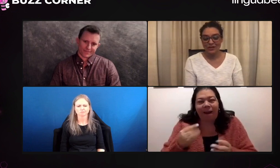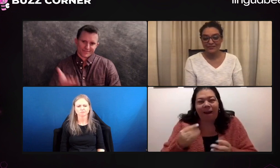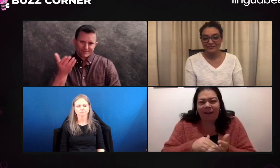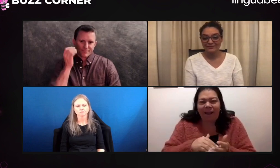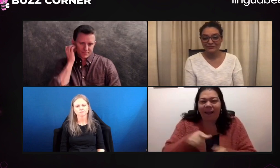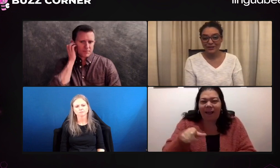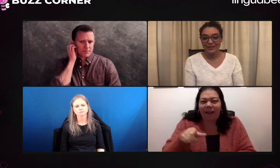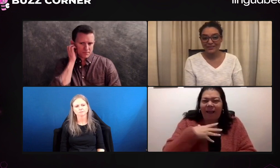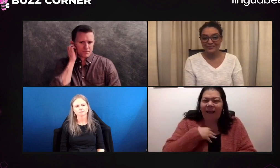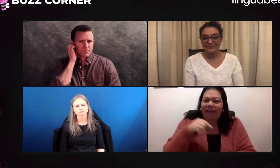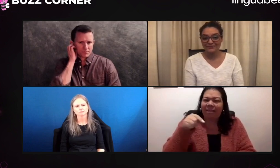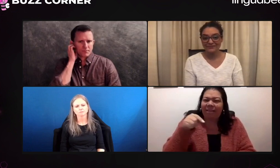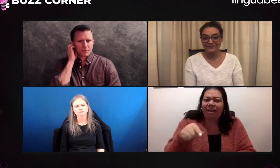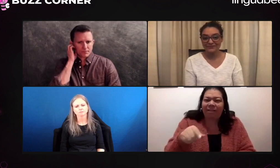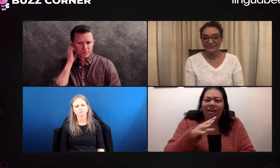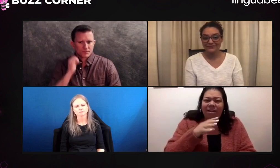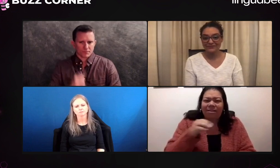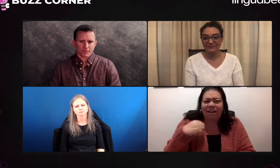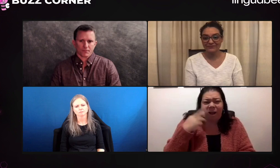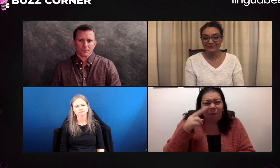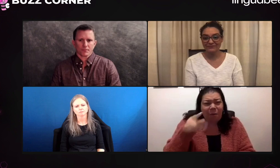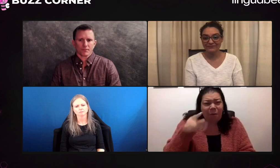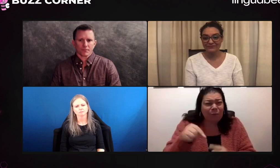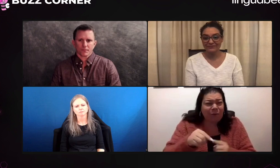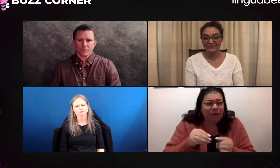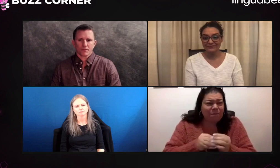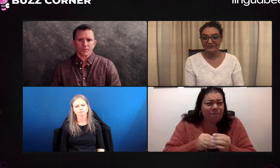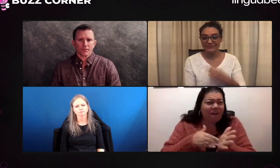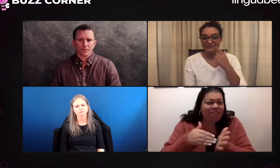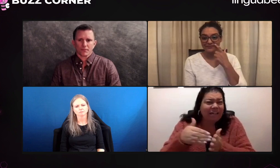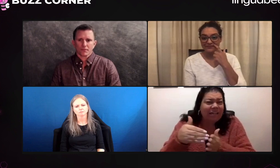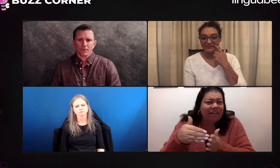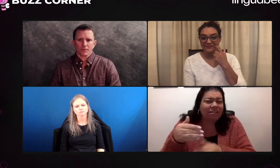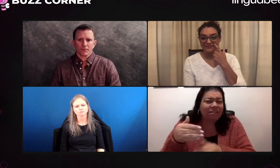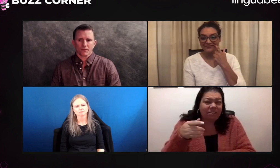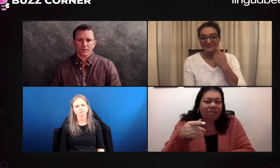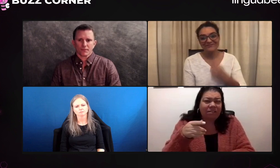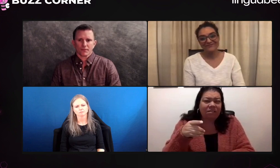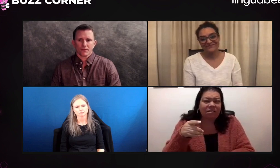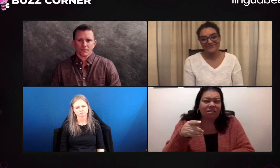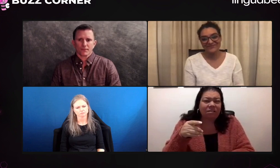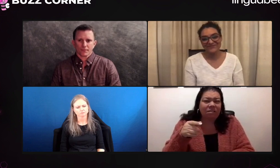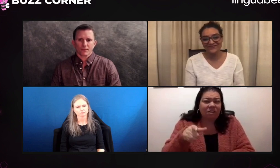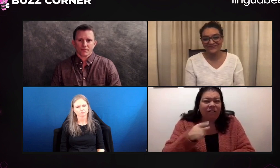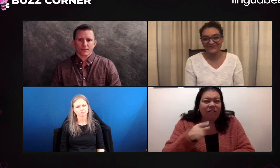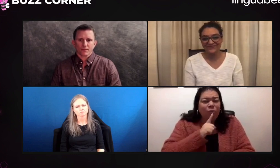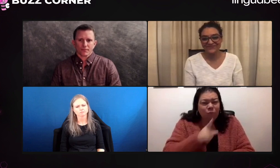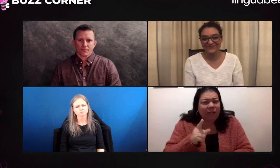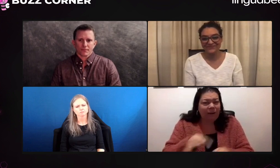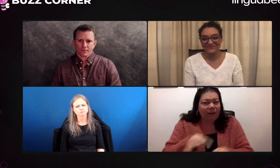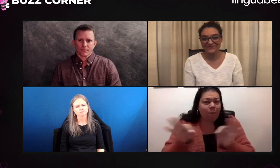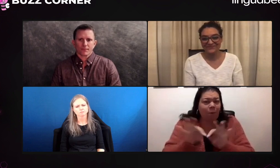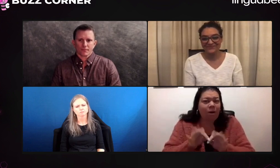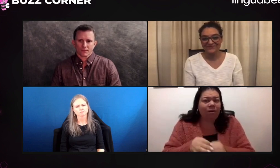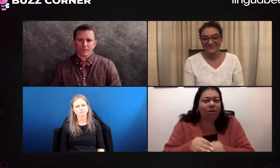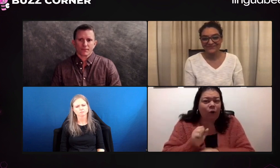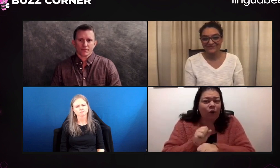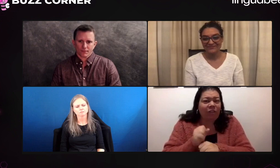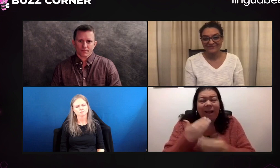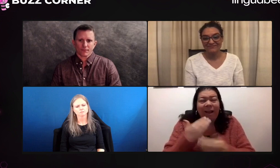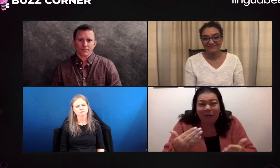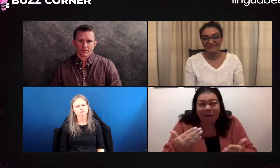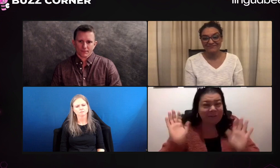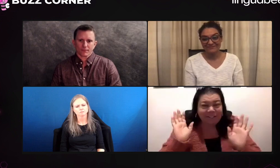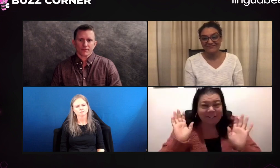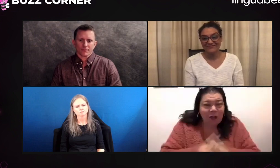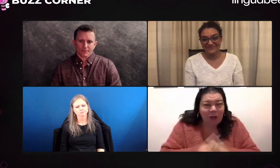course. But if you're sick, those factors come into play, right? But oftentimes, um,